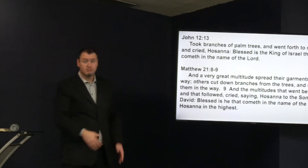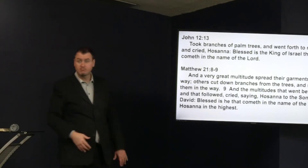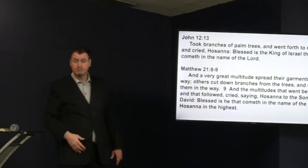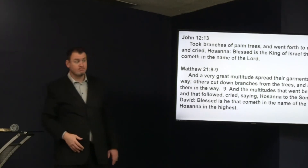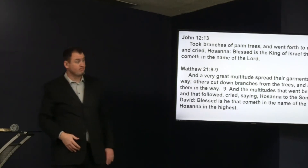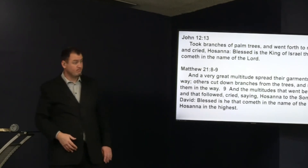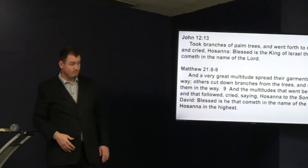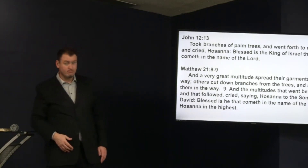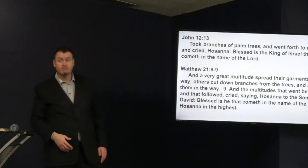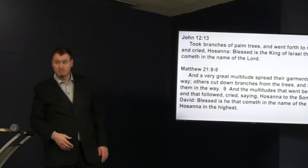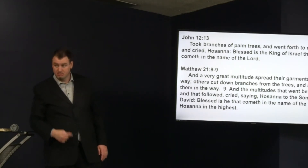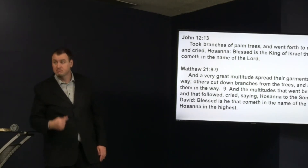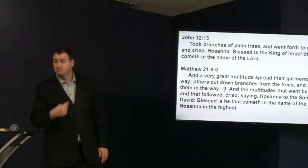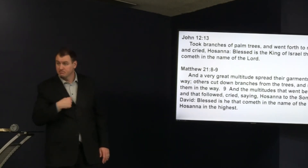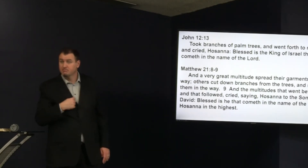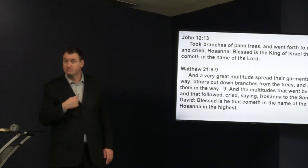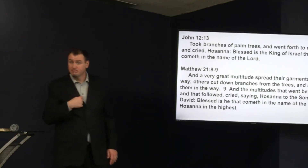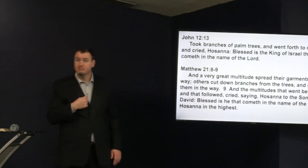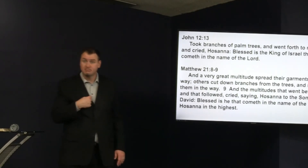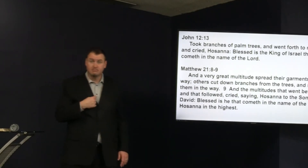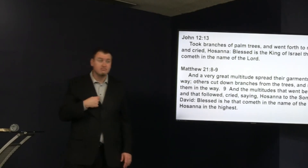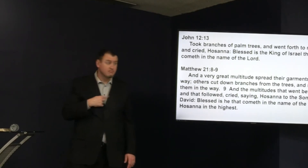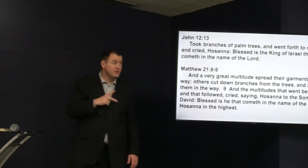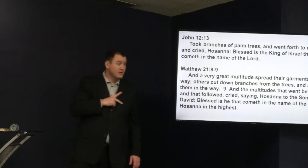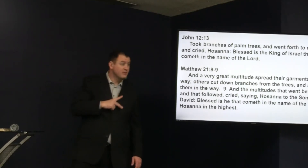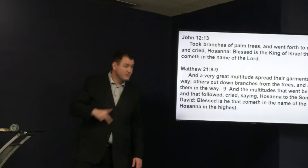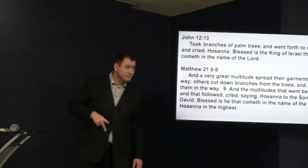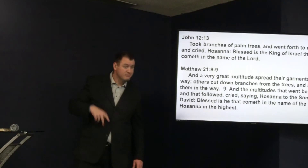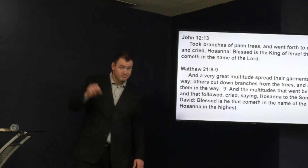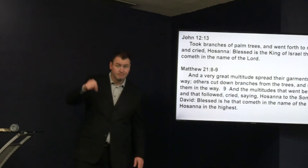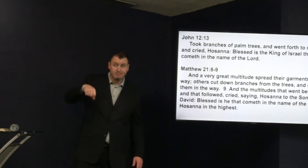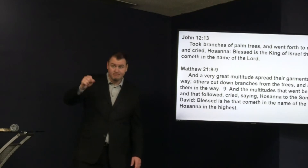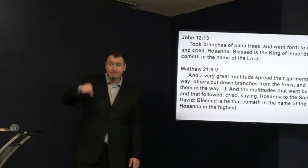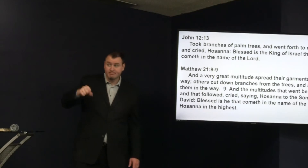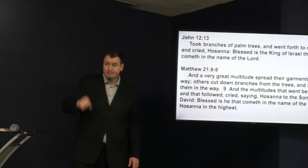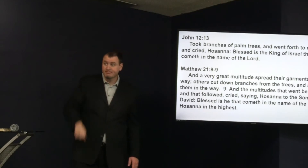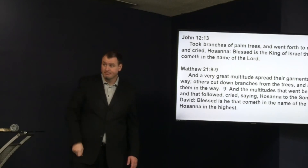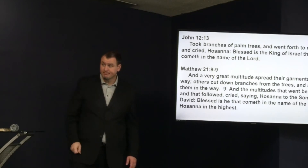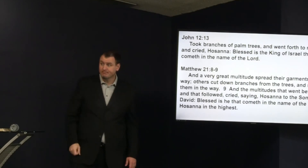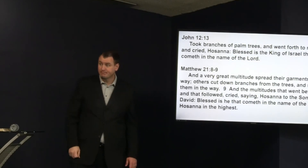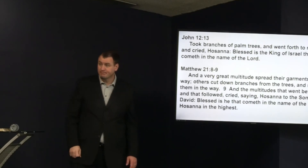Jesus respond to these people? Saying, stop. No.